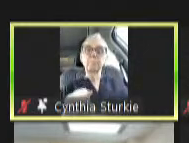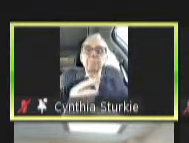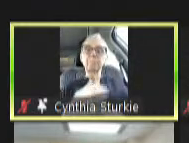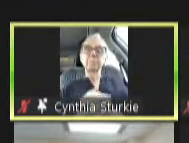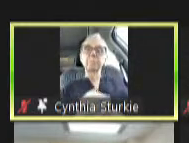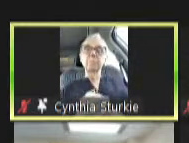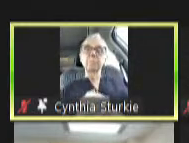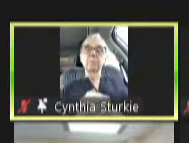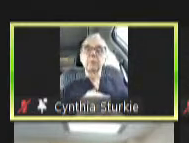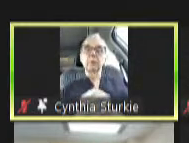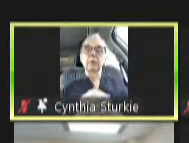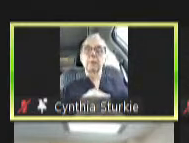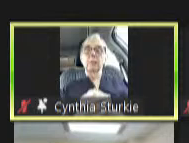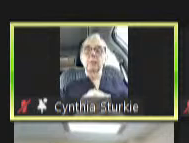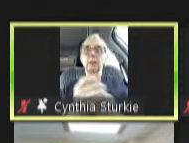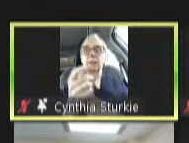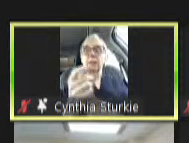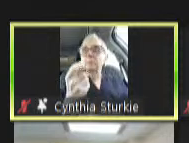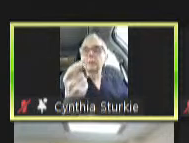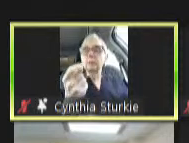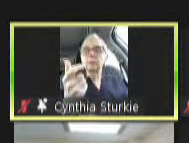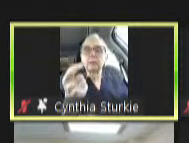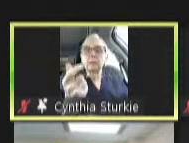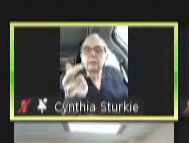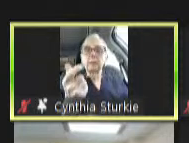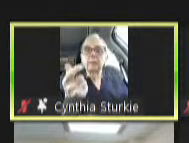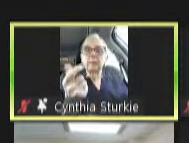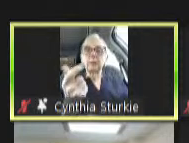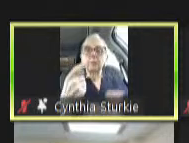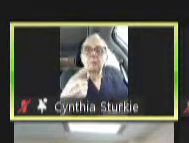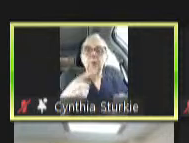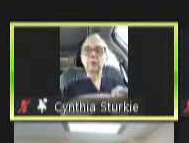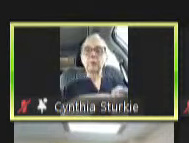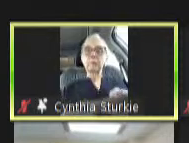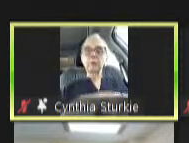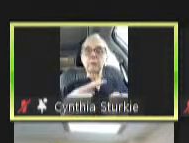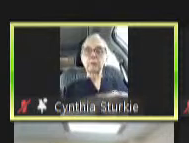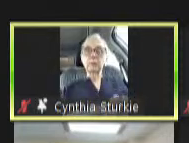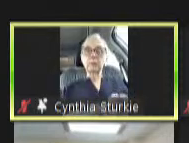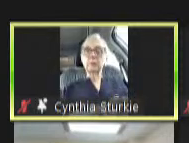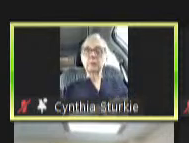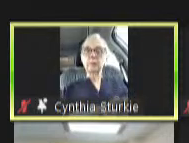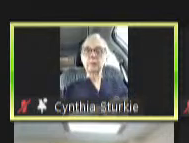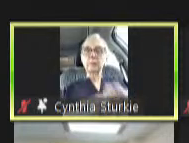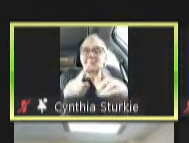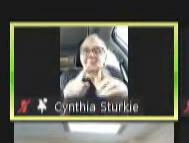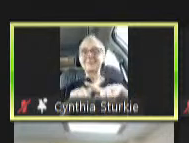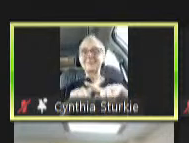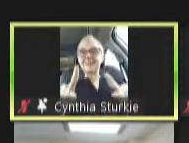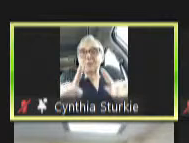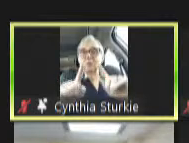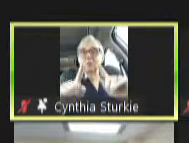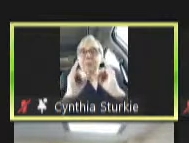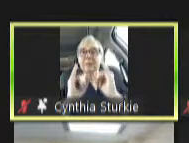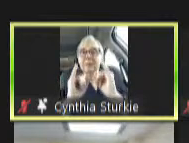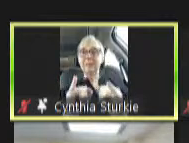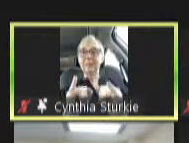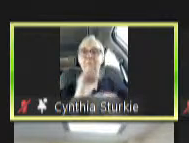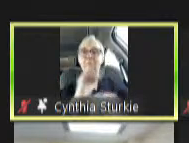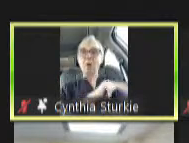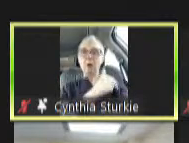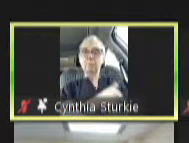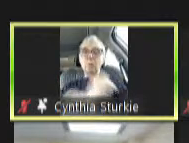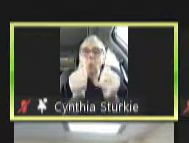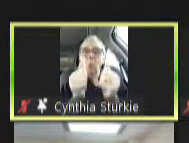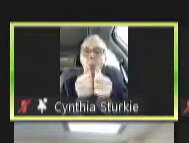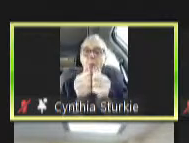right, I want to talk a little bit about some information that's been discussed in the media quite a bit lately, which is this difference between individuals that are hospitalized with